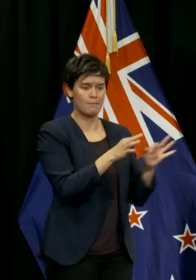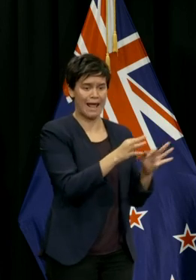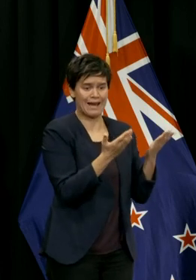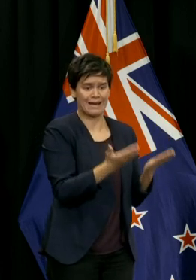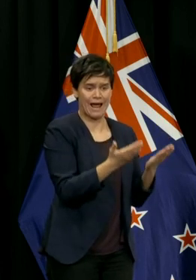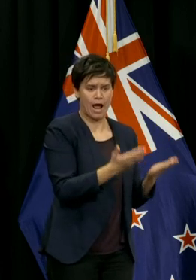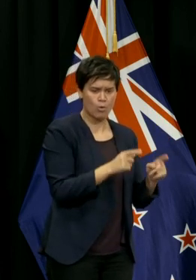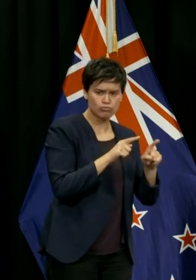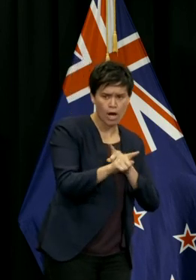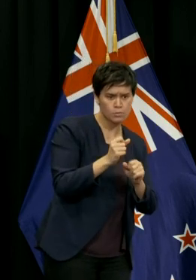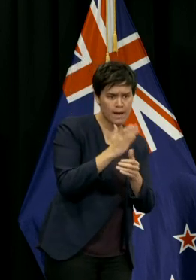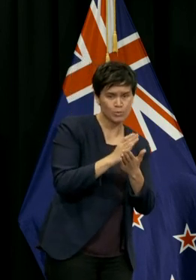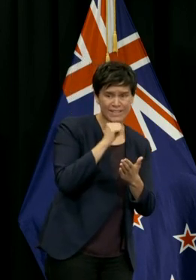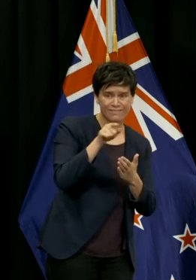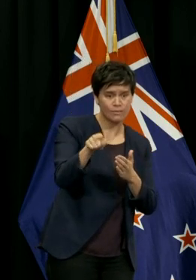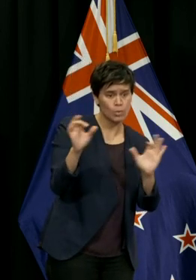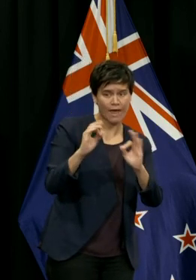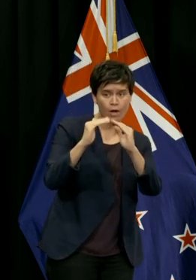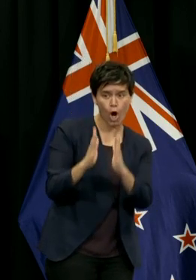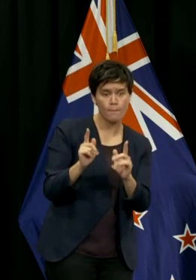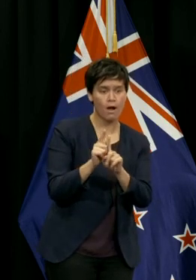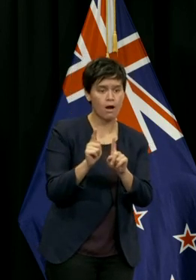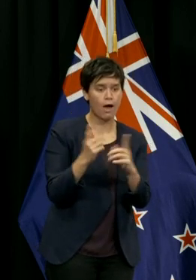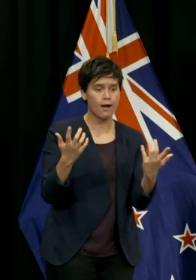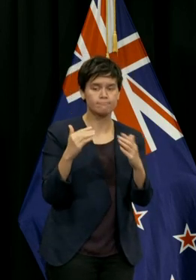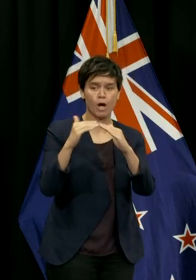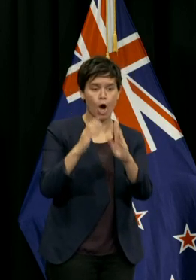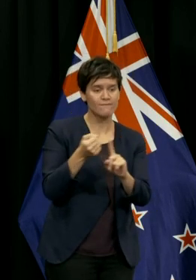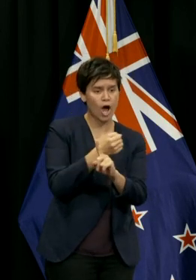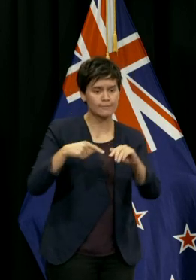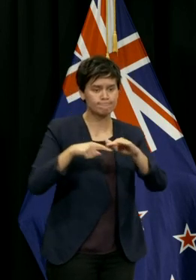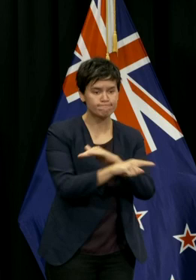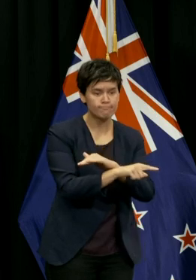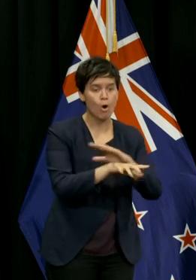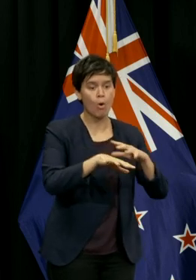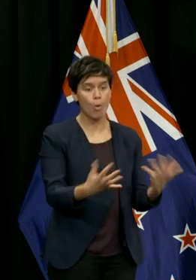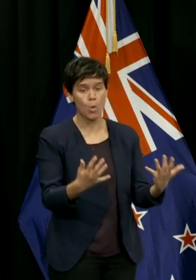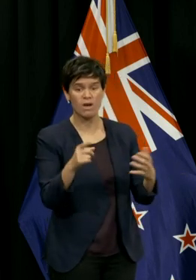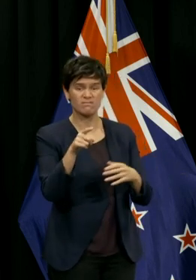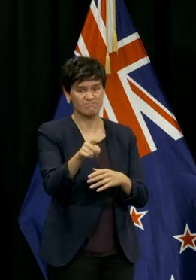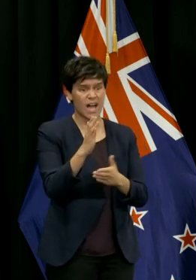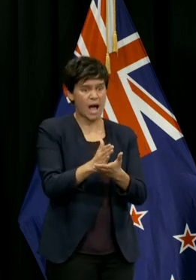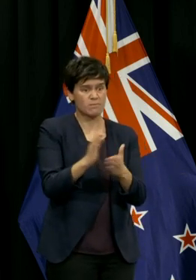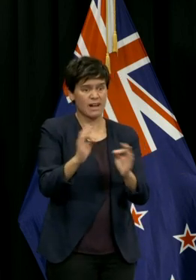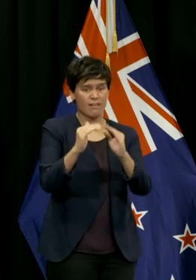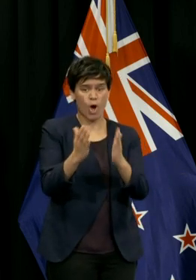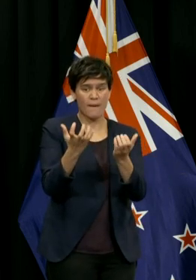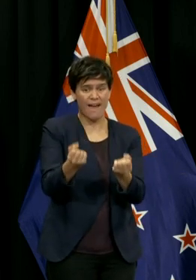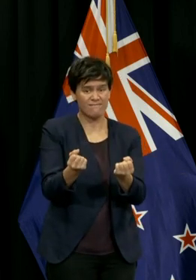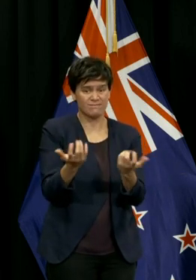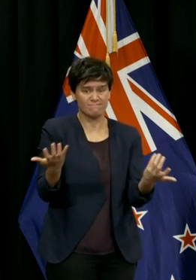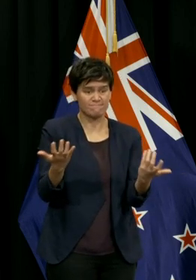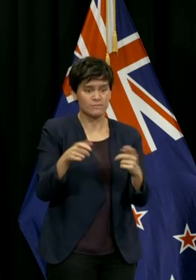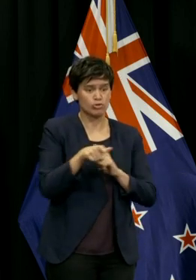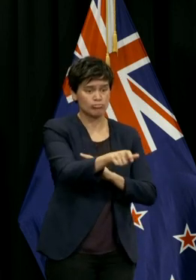find themselves without home because of violence, or who are in need of shelter because they're homeless or have an abrupt change